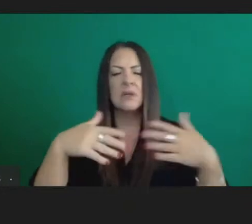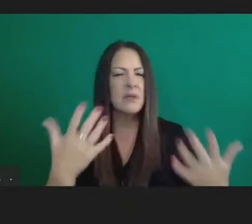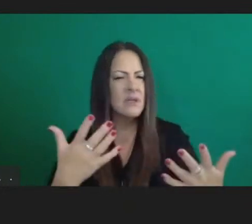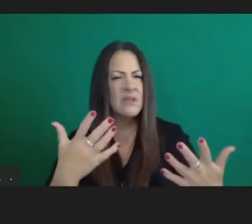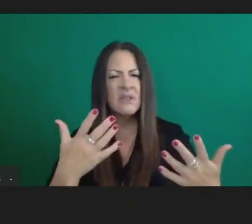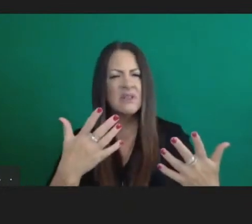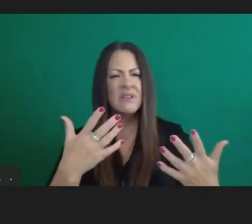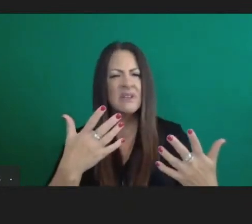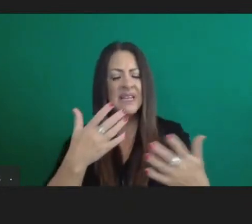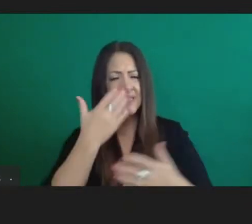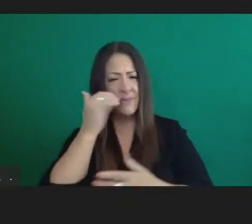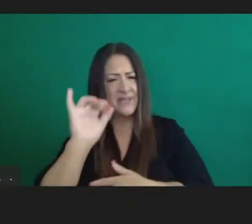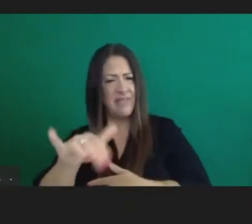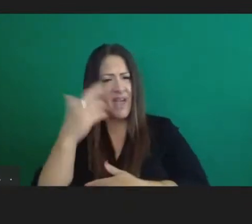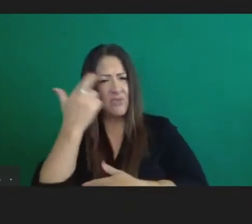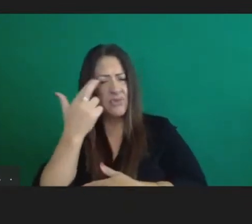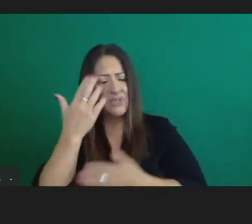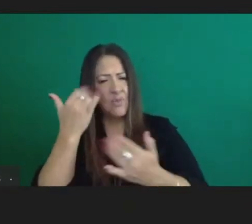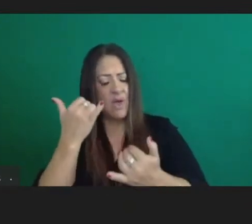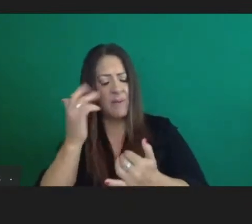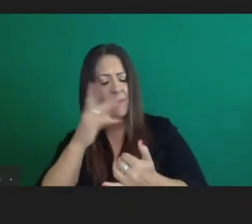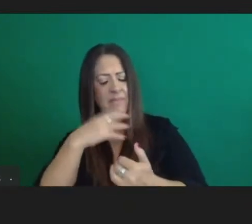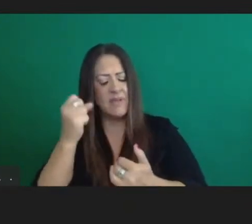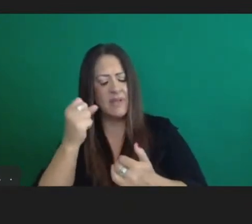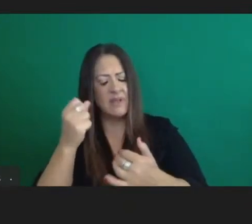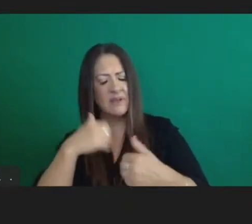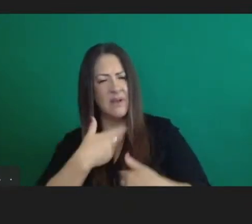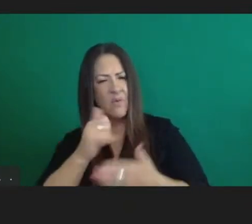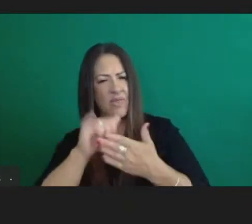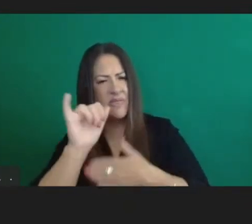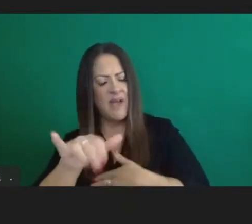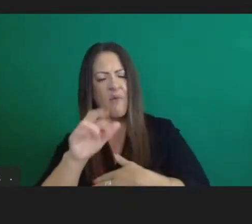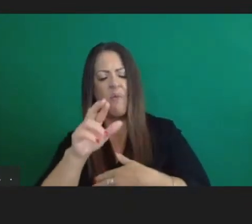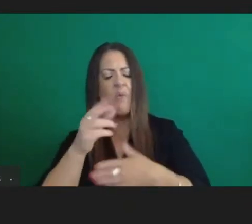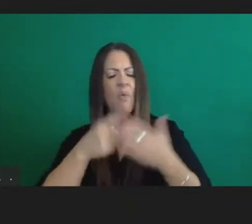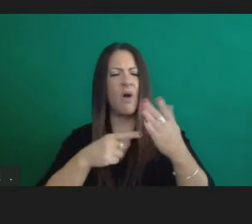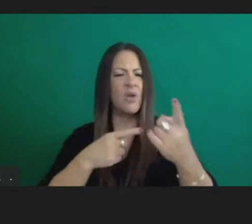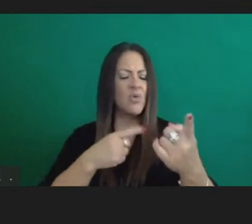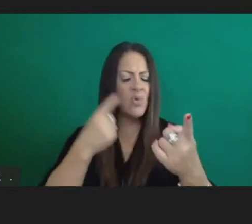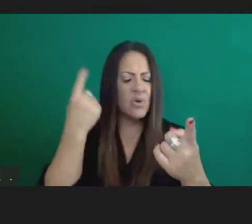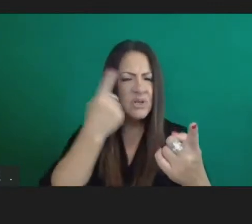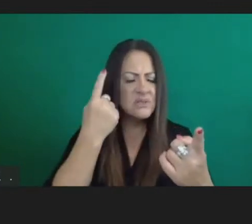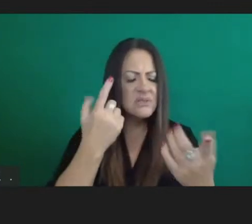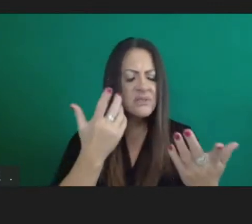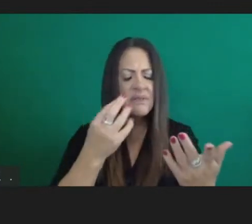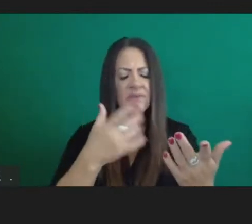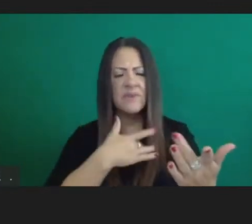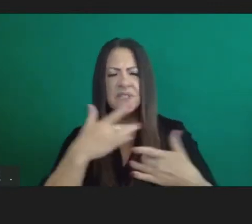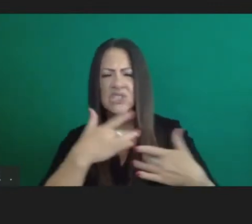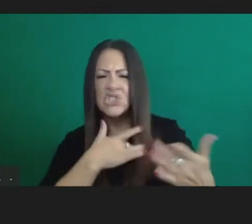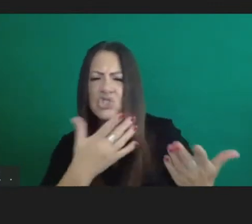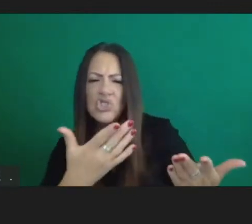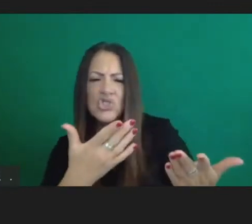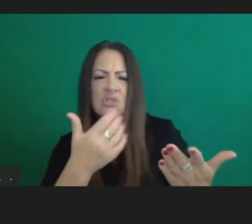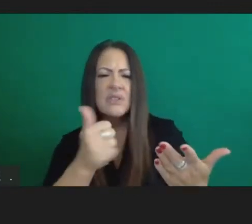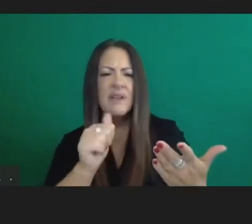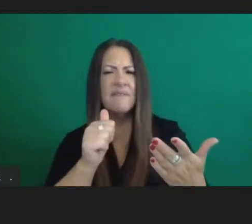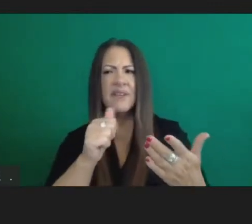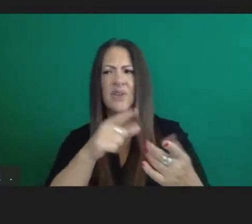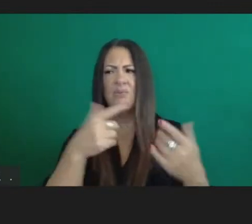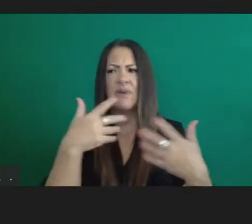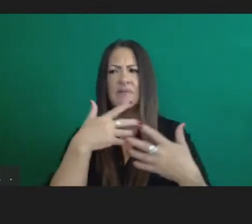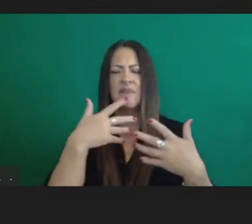reflection of that? And if you could take a little bit further, and I wonder if you have concerns about a spike